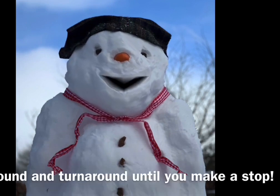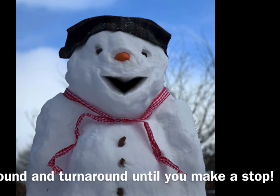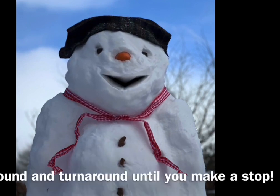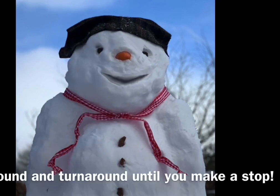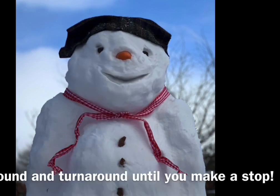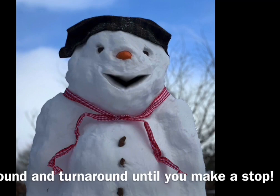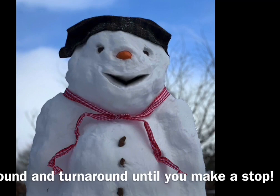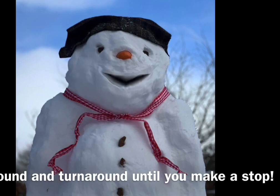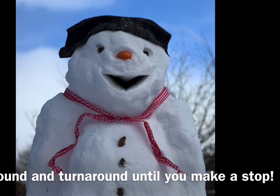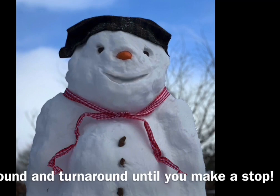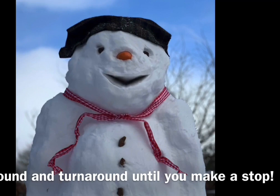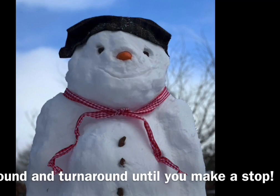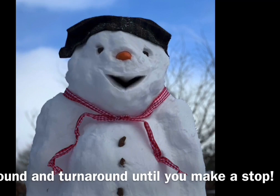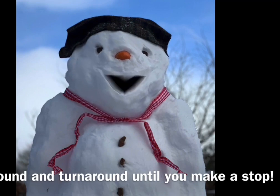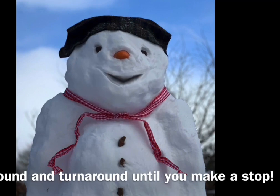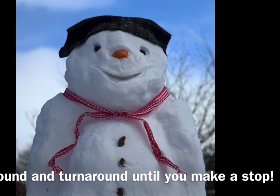around until you make a stop.